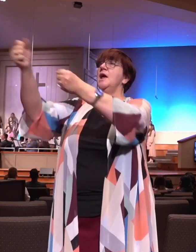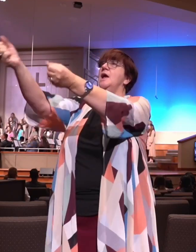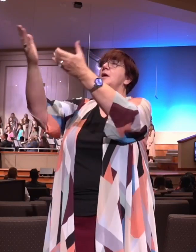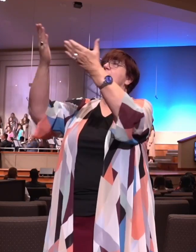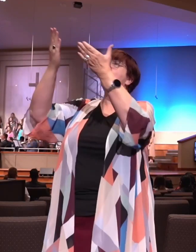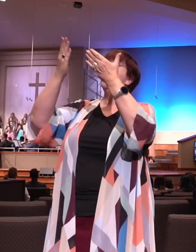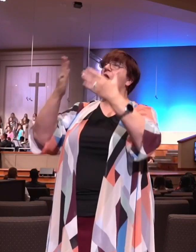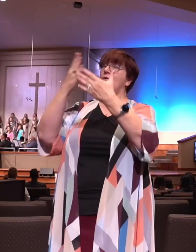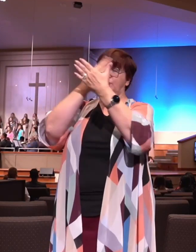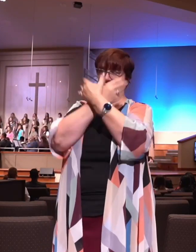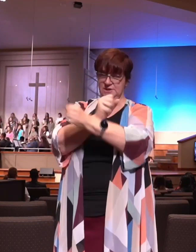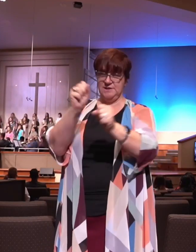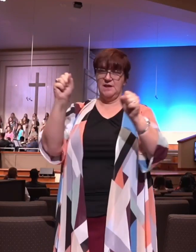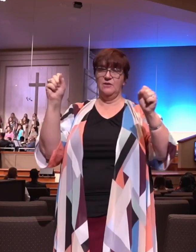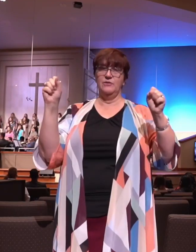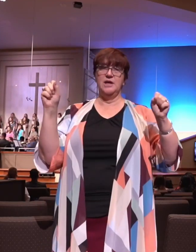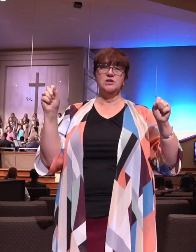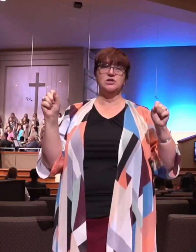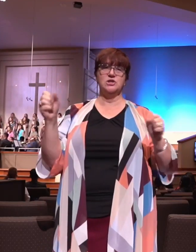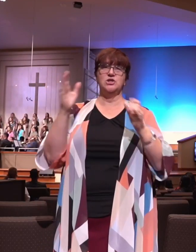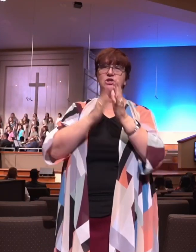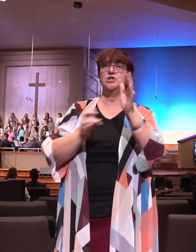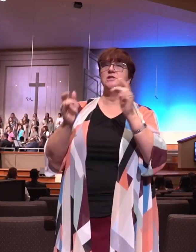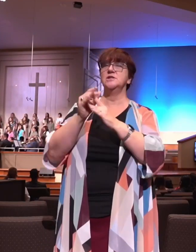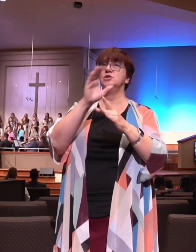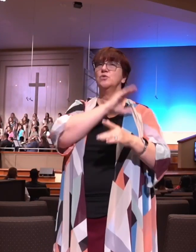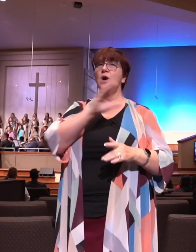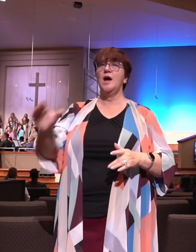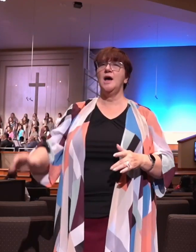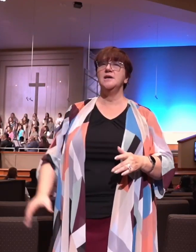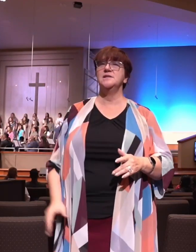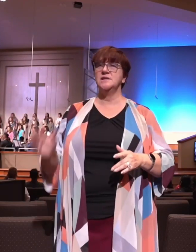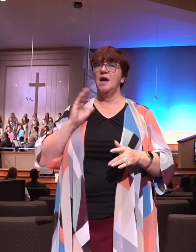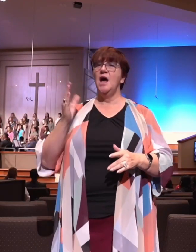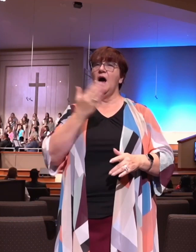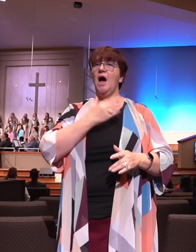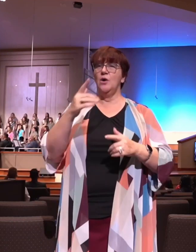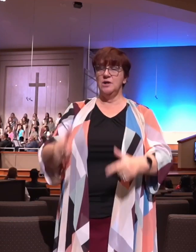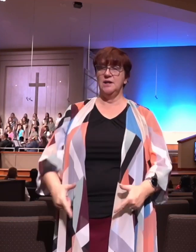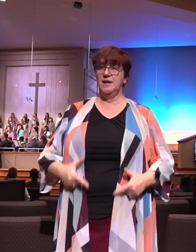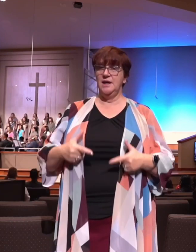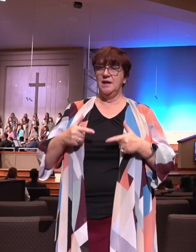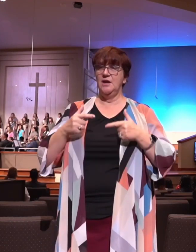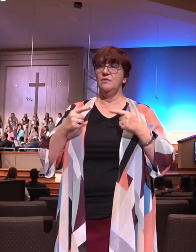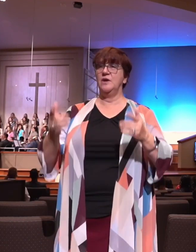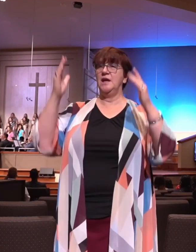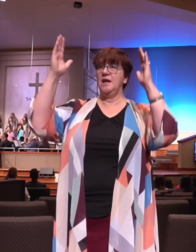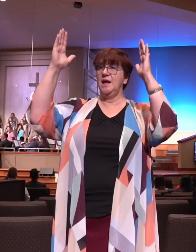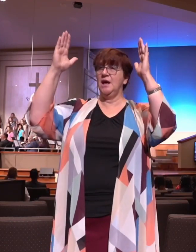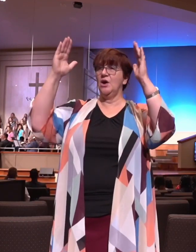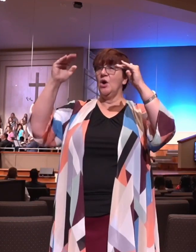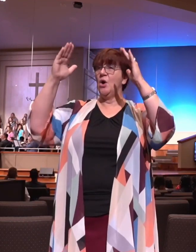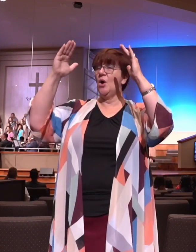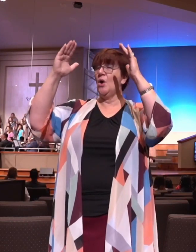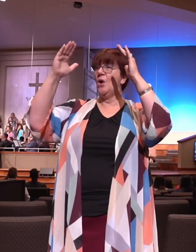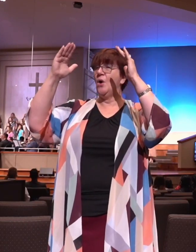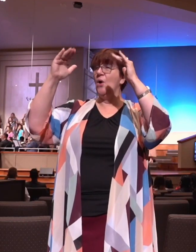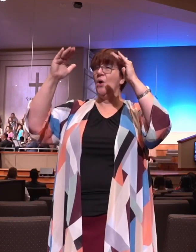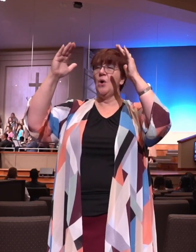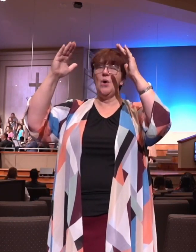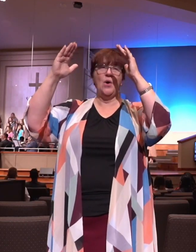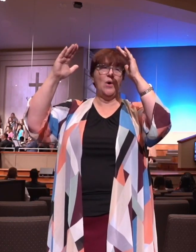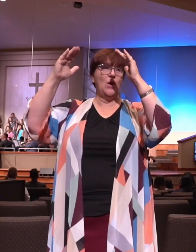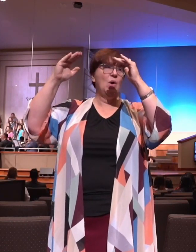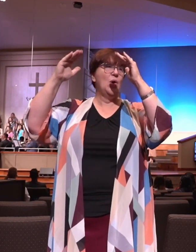salvation in your name. Jesus Christ, my living hope.